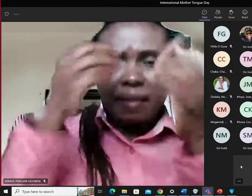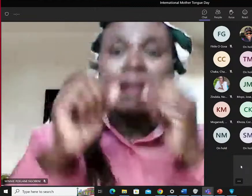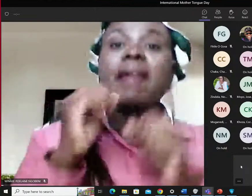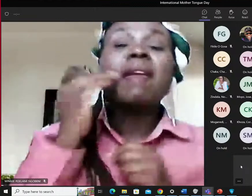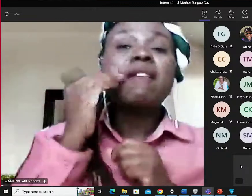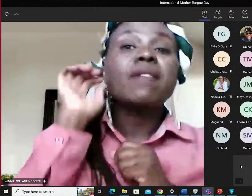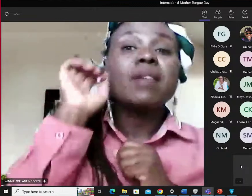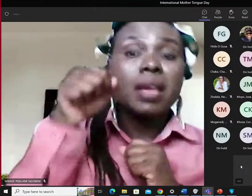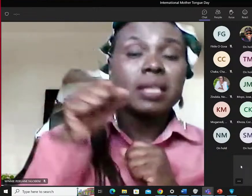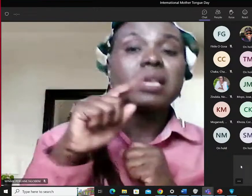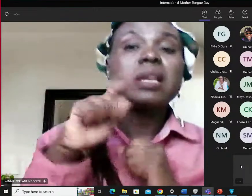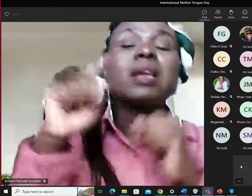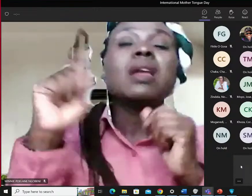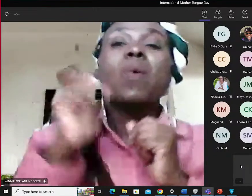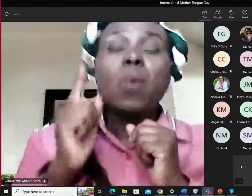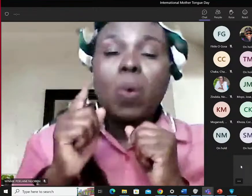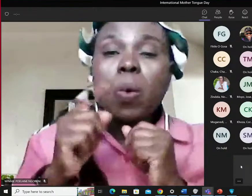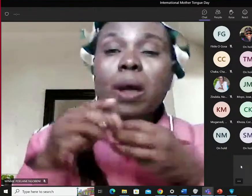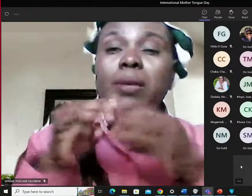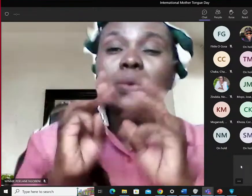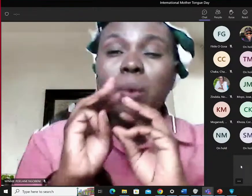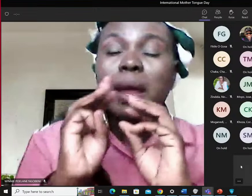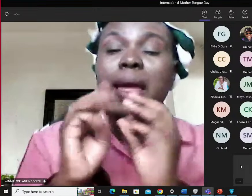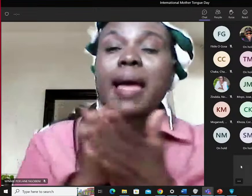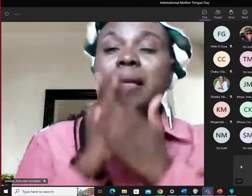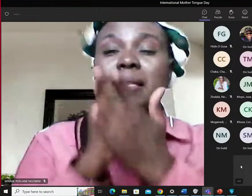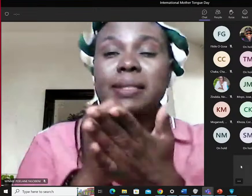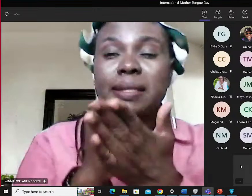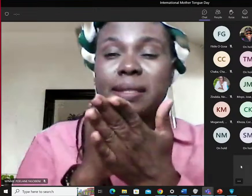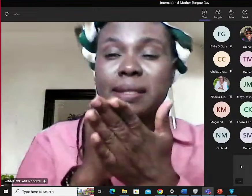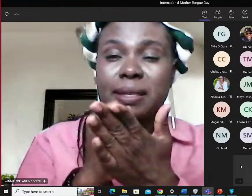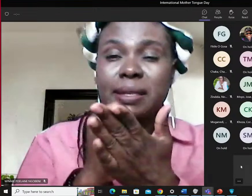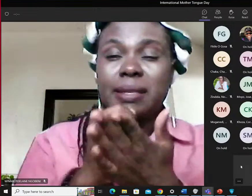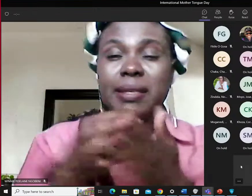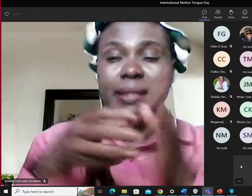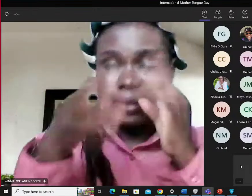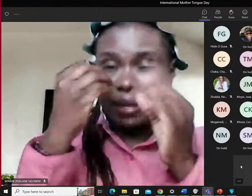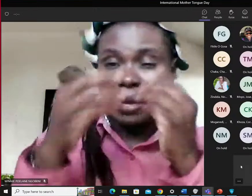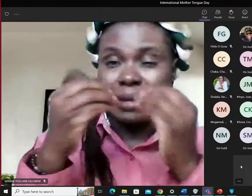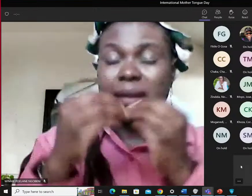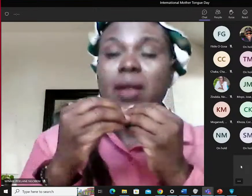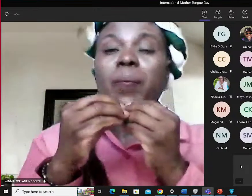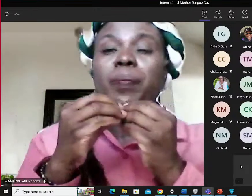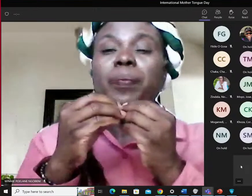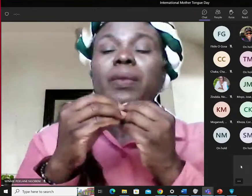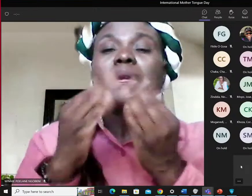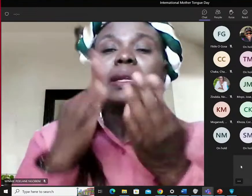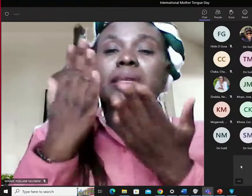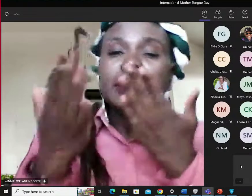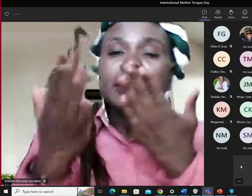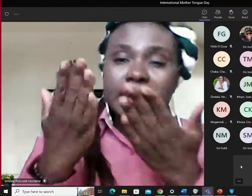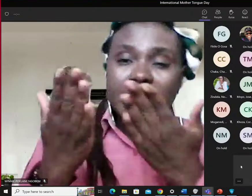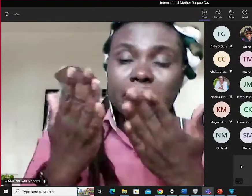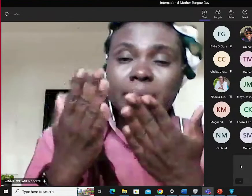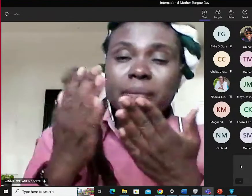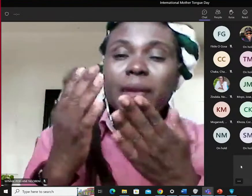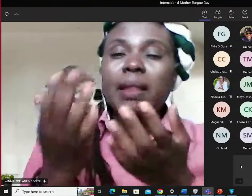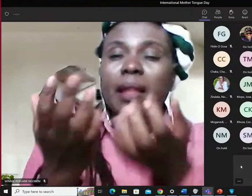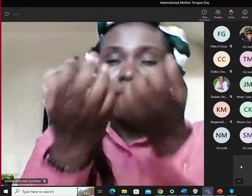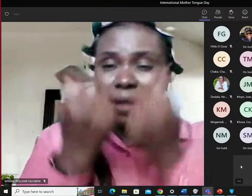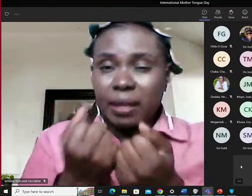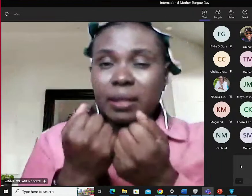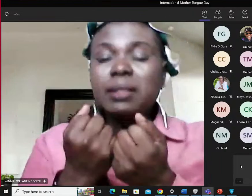what ways has the glossary assisted you with your studies? But to sum up, the findings were that